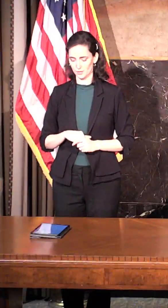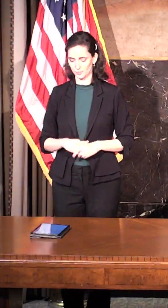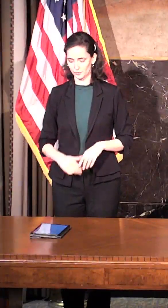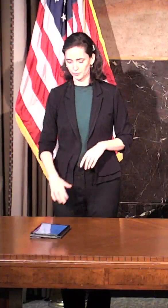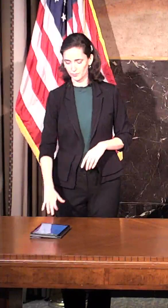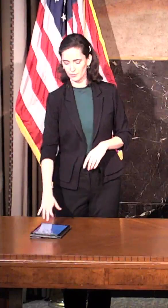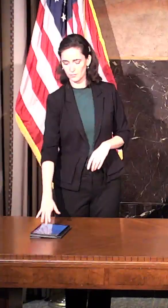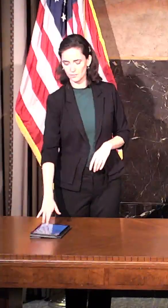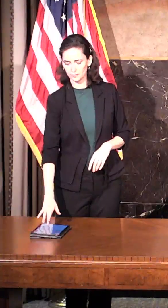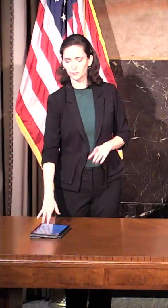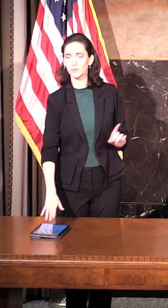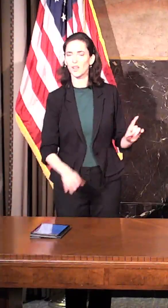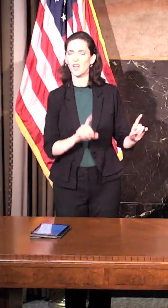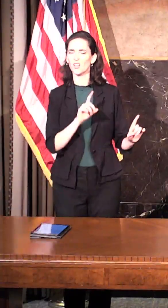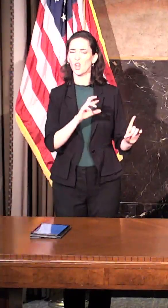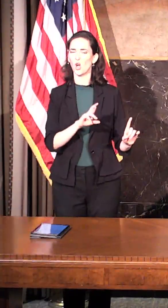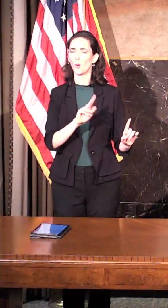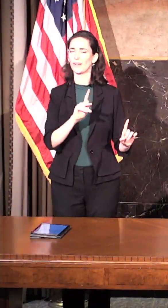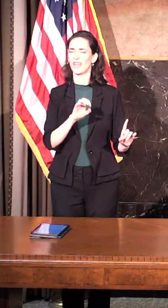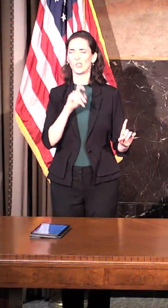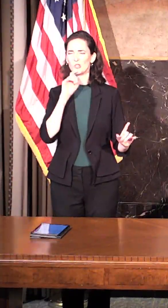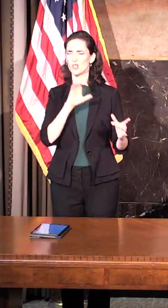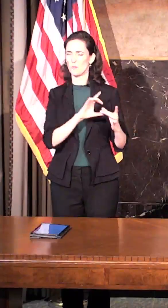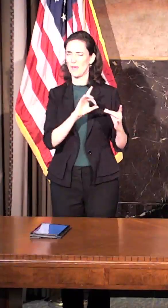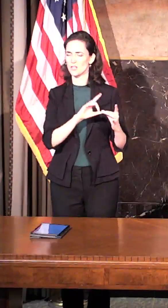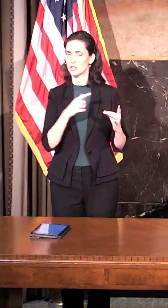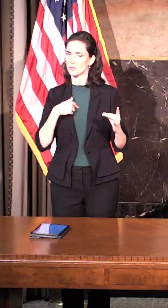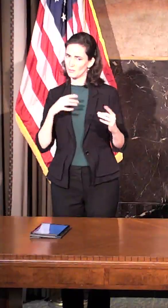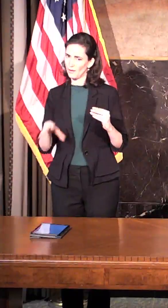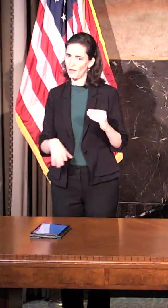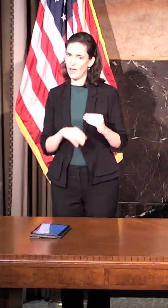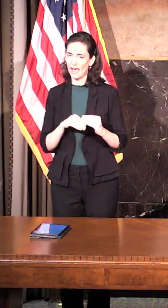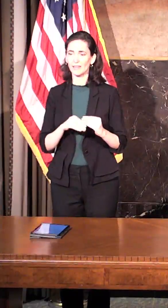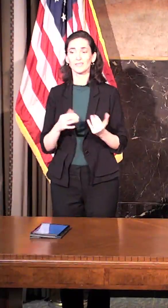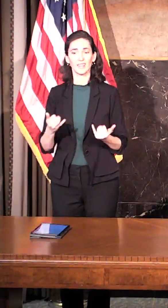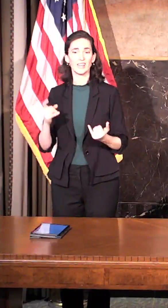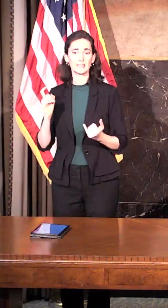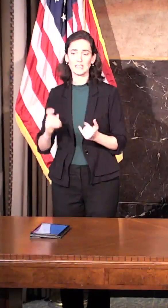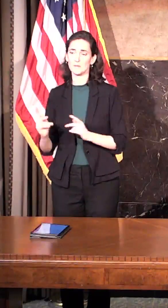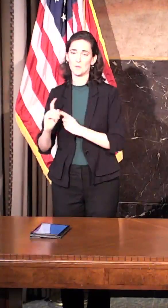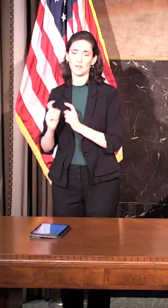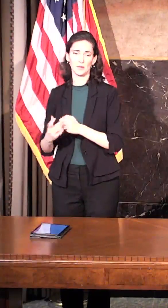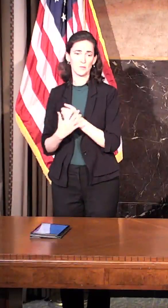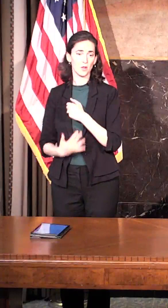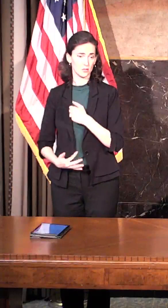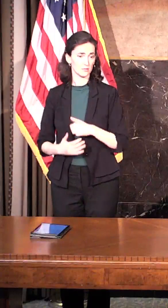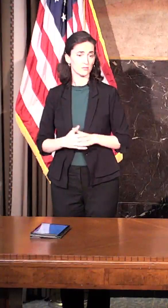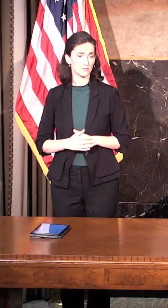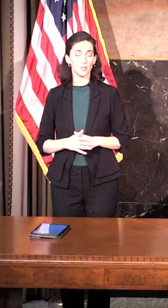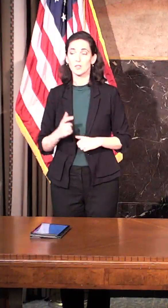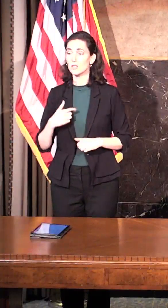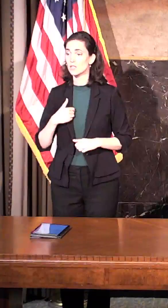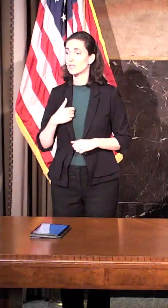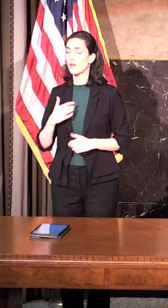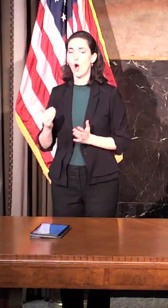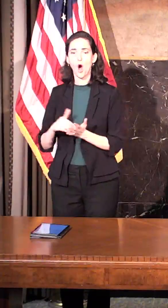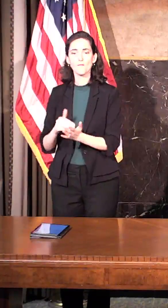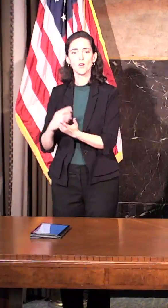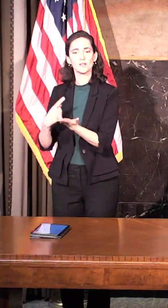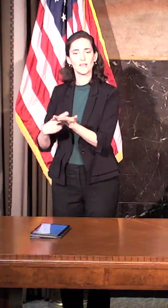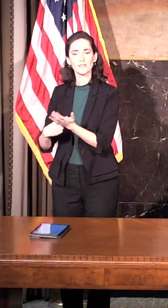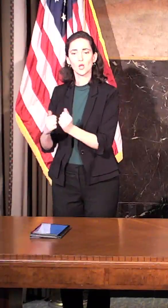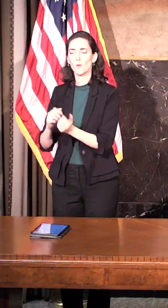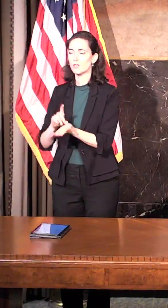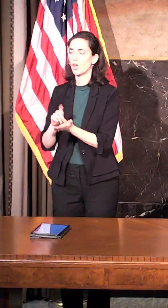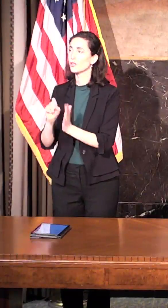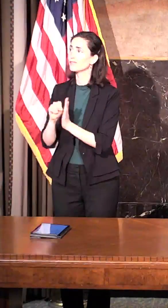that Dr. Cantor mentioned, and that is the need for blood donations. I speak with doctors quite frequently all around